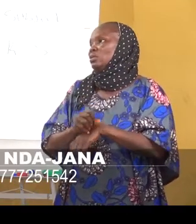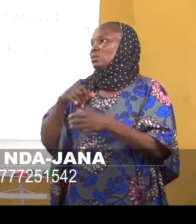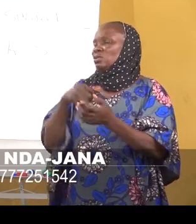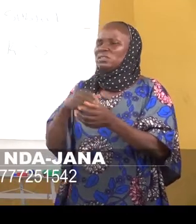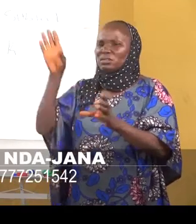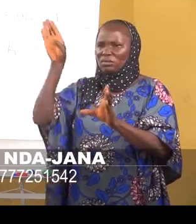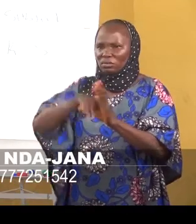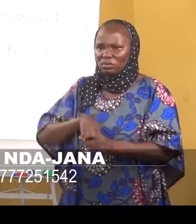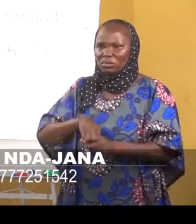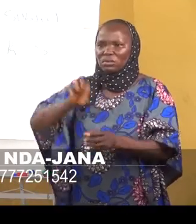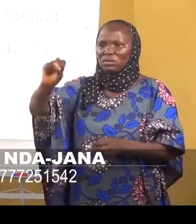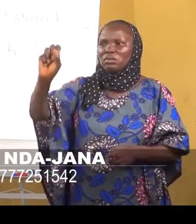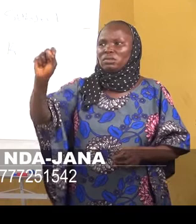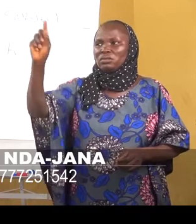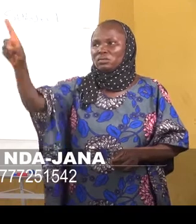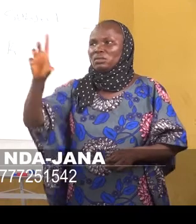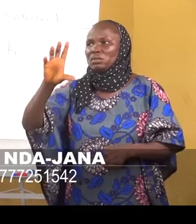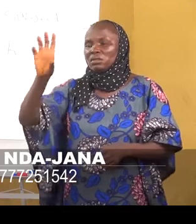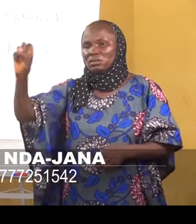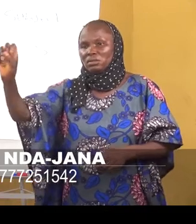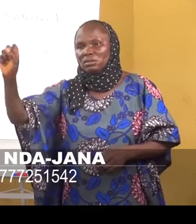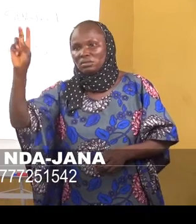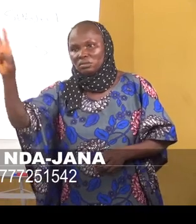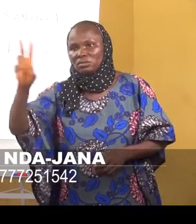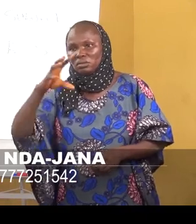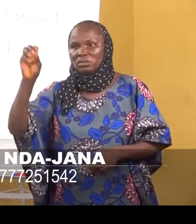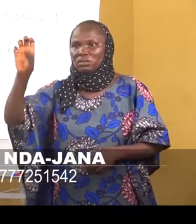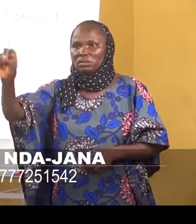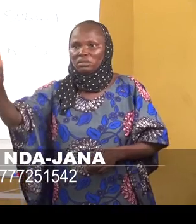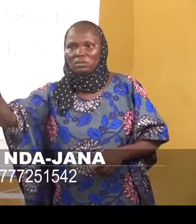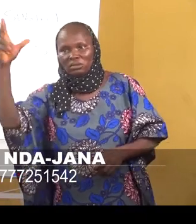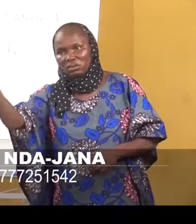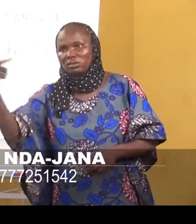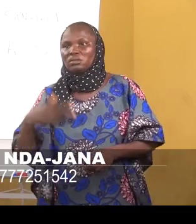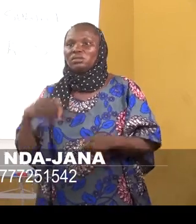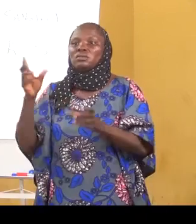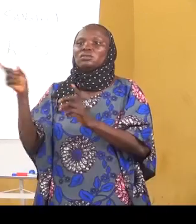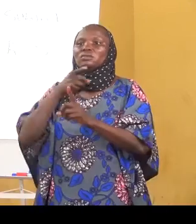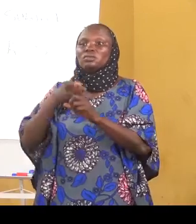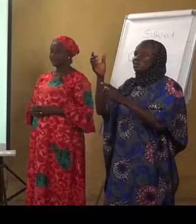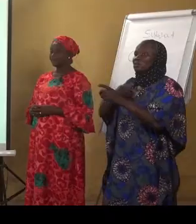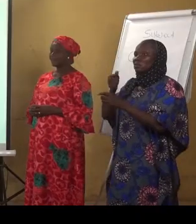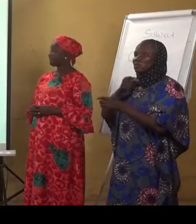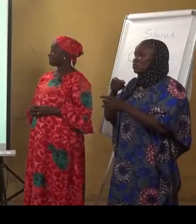SS1, SS2, and SS3. When you get this textbook, you use it effectively.